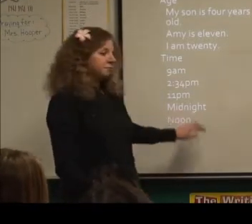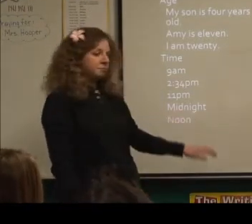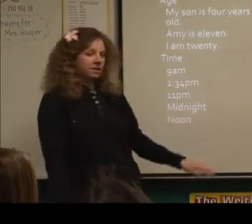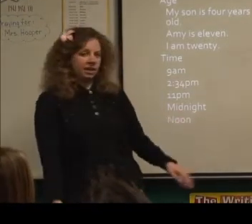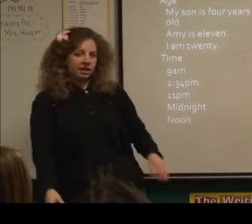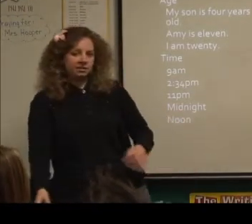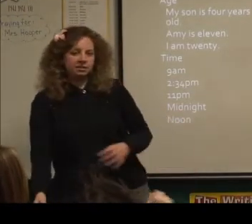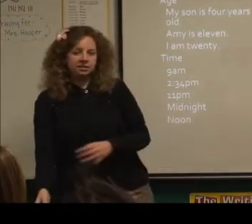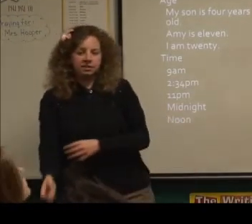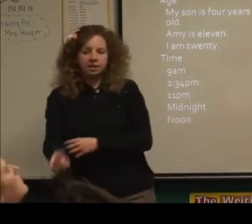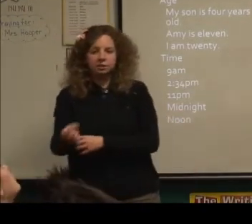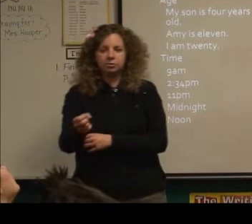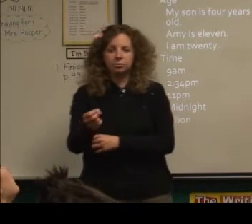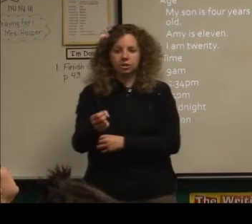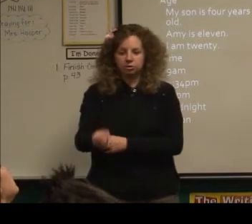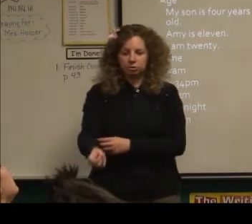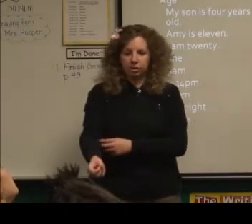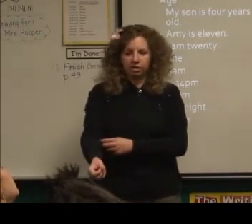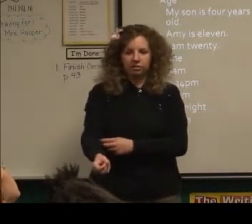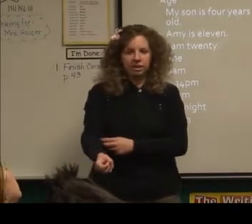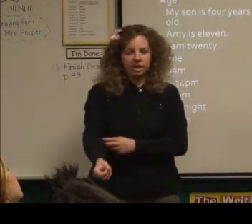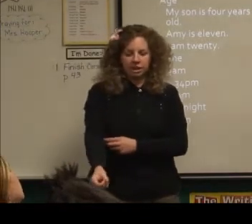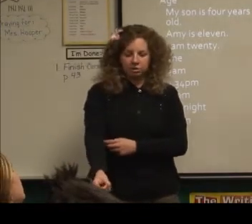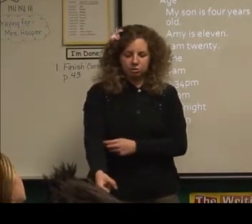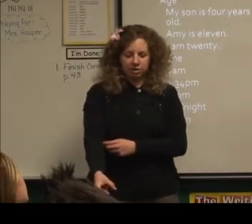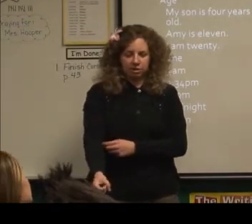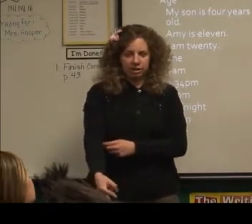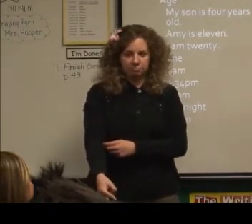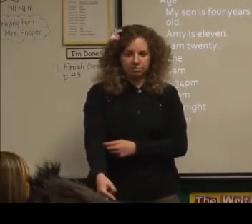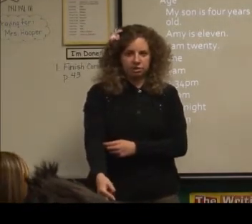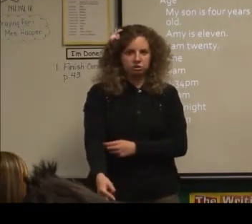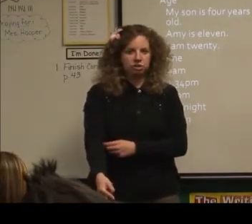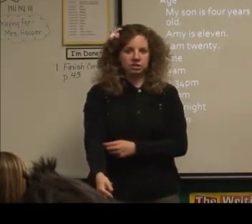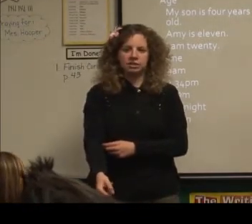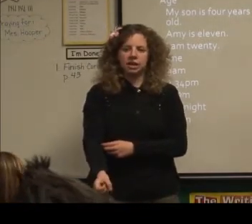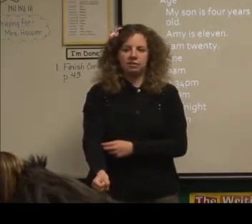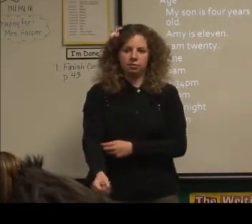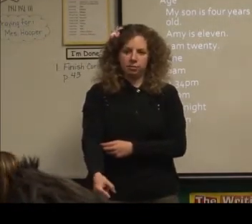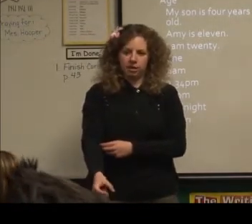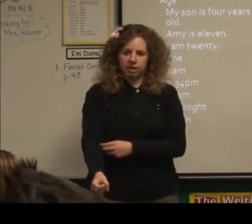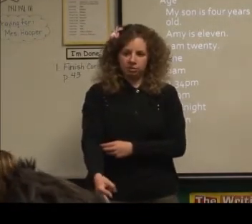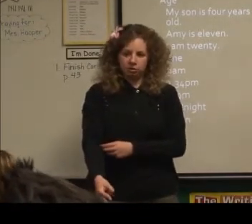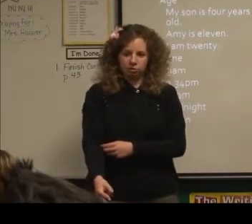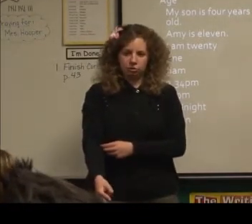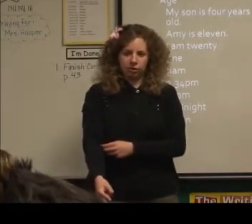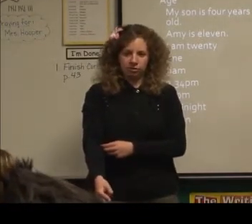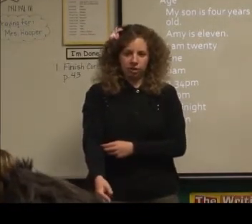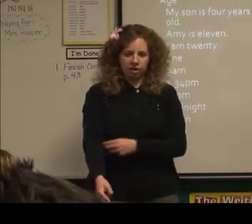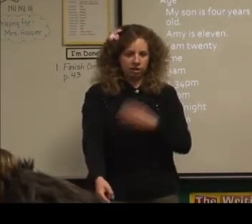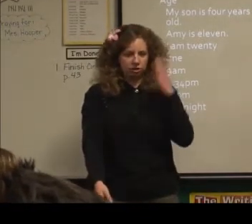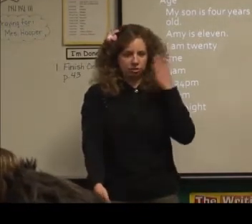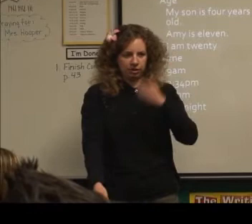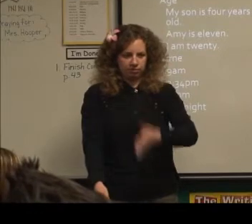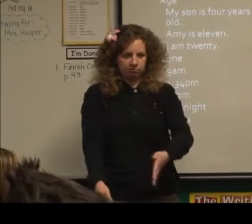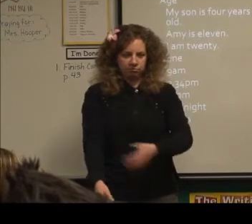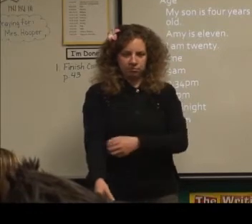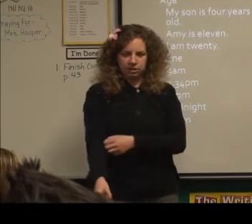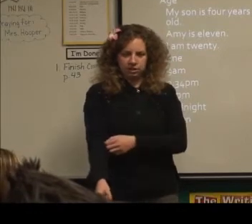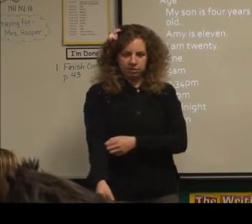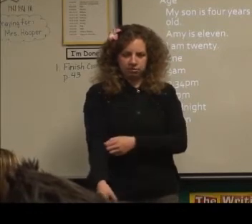from midnight, then you would want to do it 12, and you do it down here. This is just a sign for midnight. So it's 12 o'clock and showing it's down.